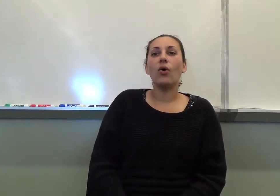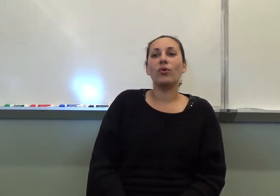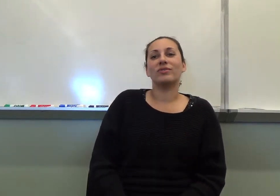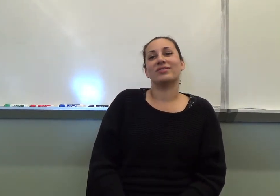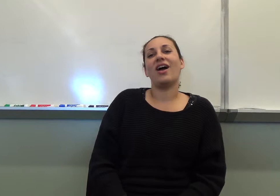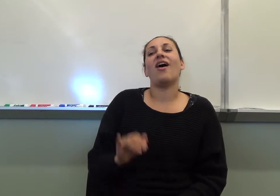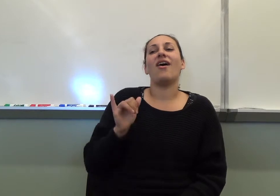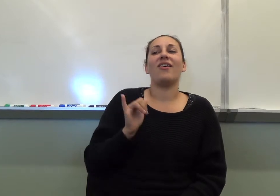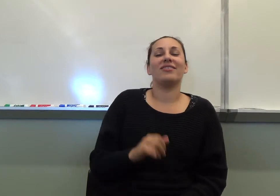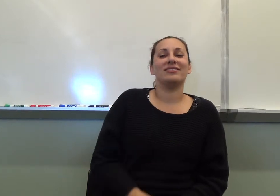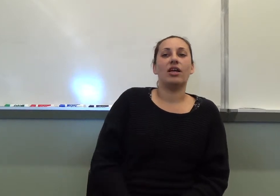45.